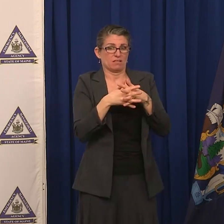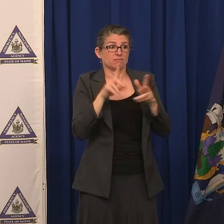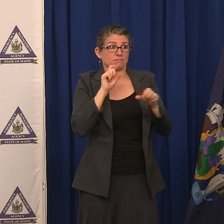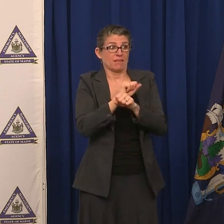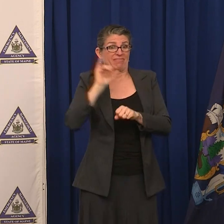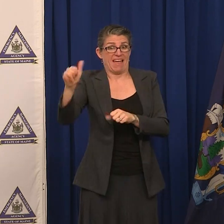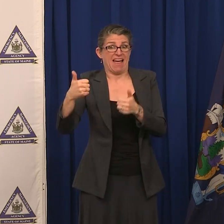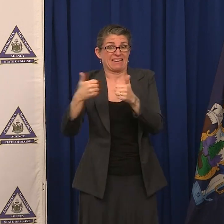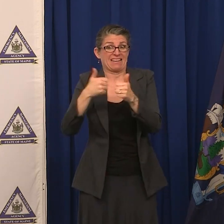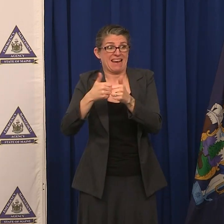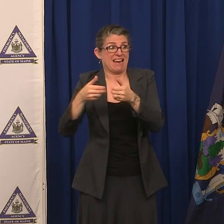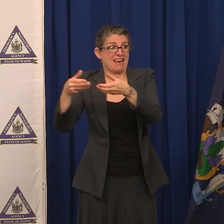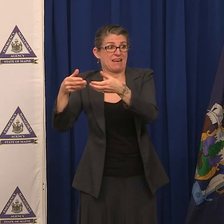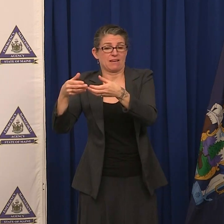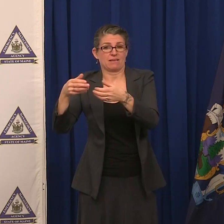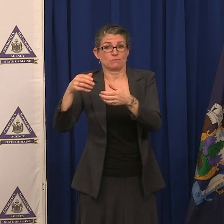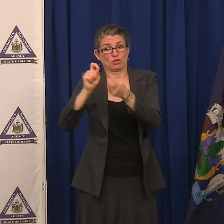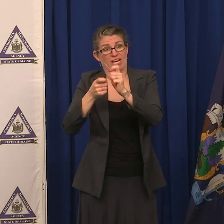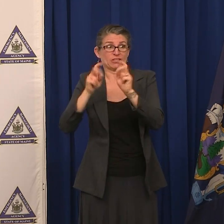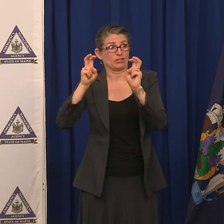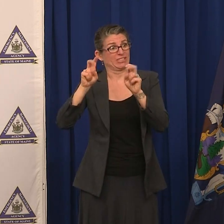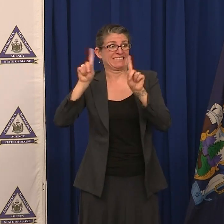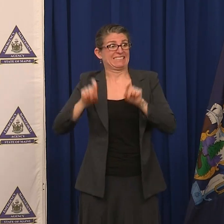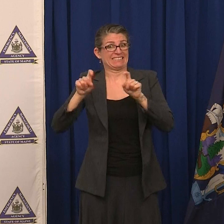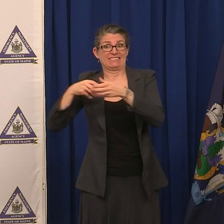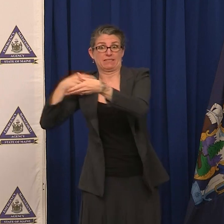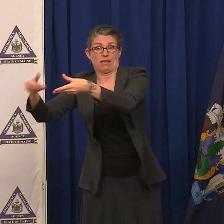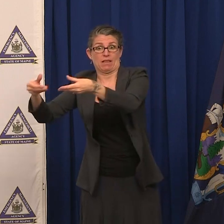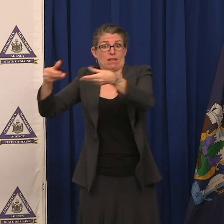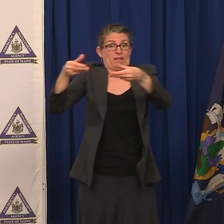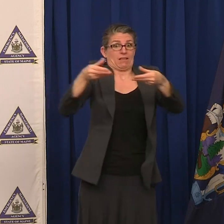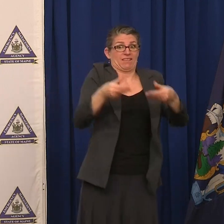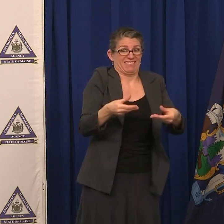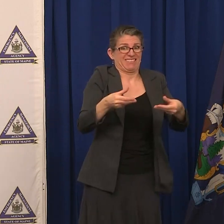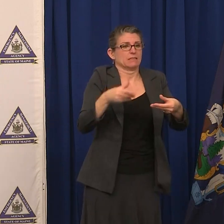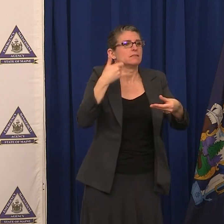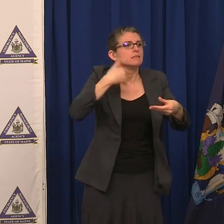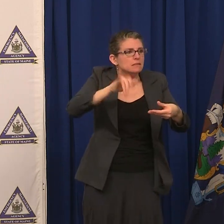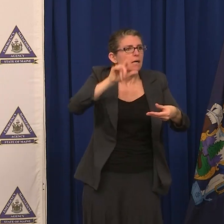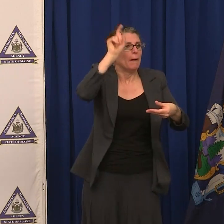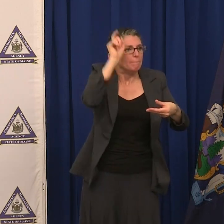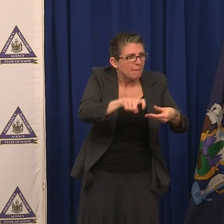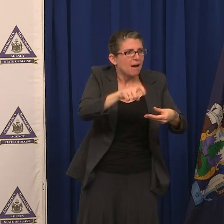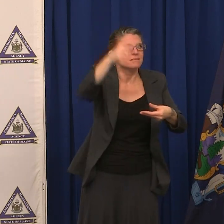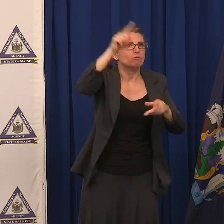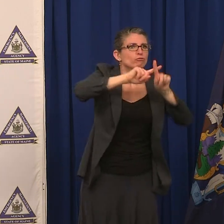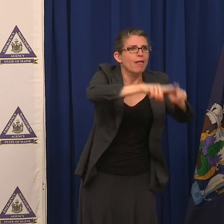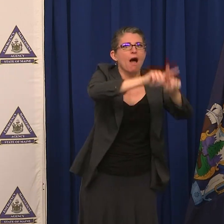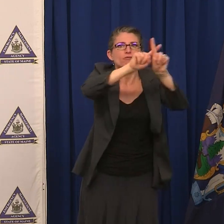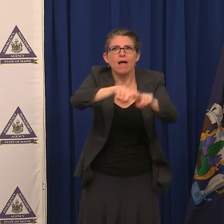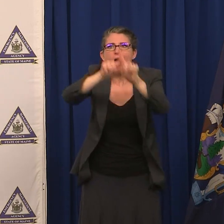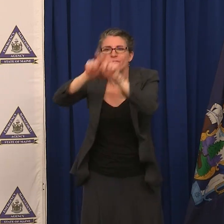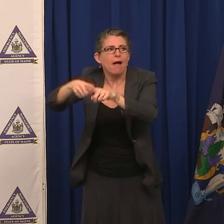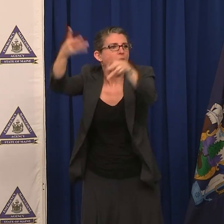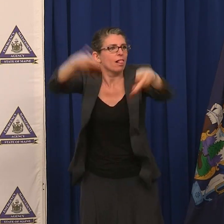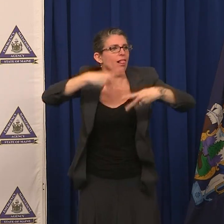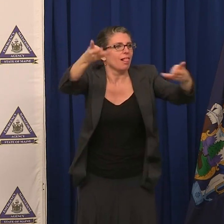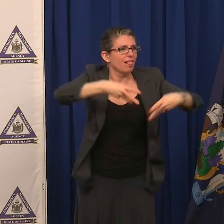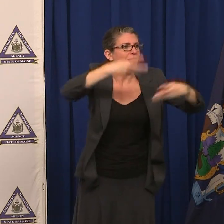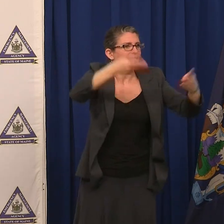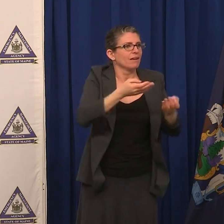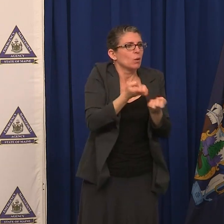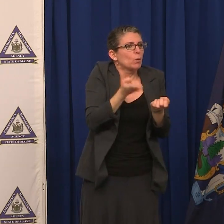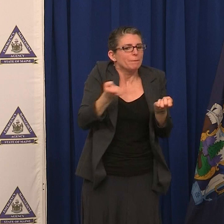already have the platform in place. And so if an organization does not have this platform, it's called